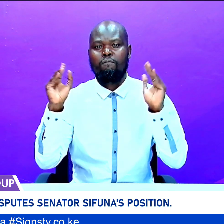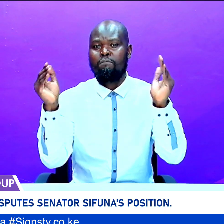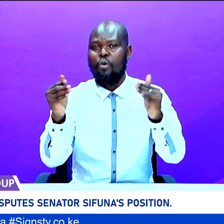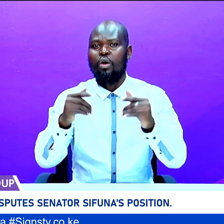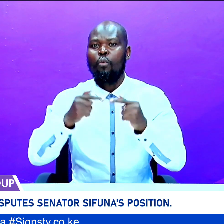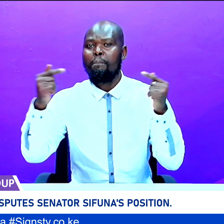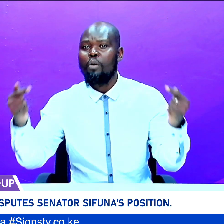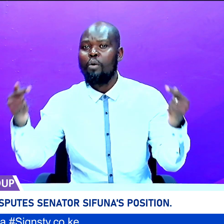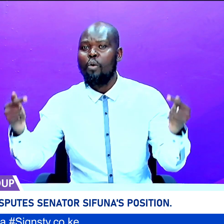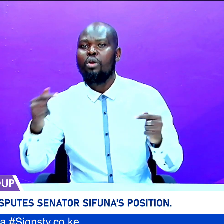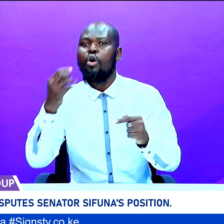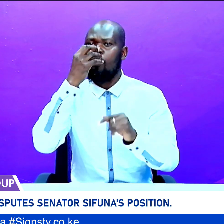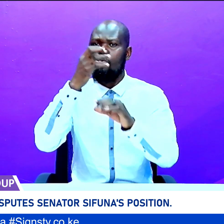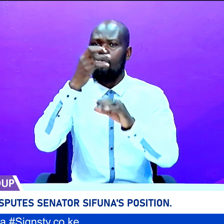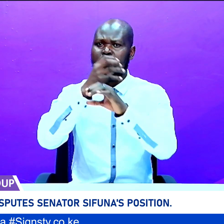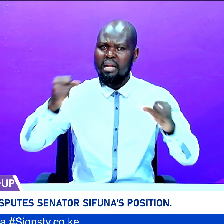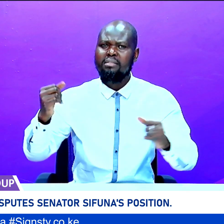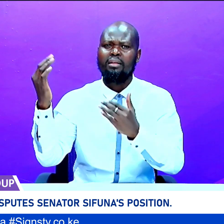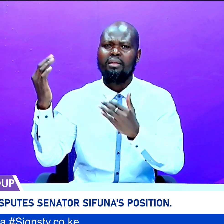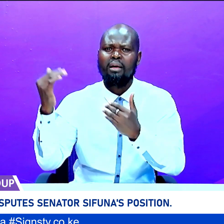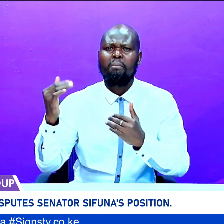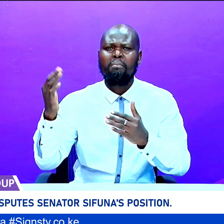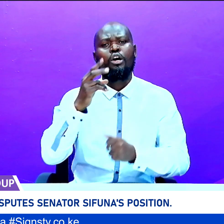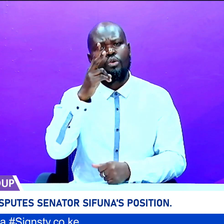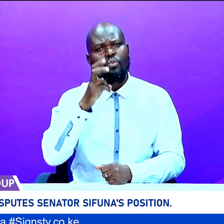2027 general election,